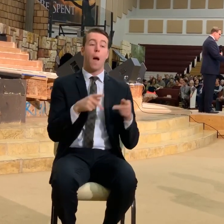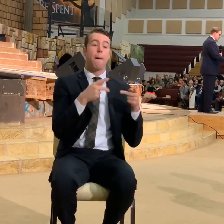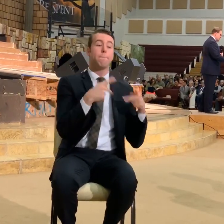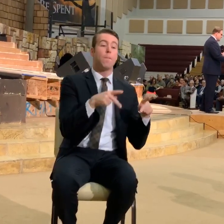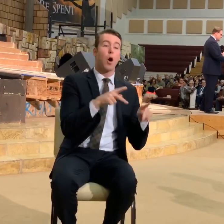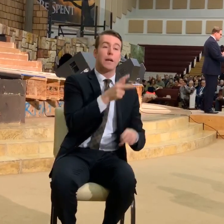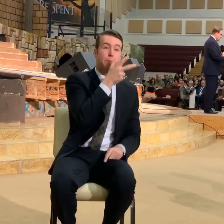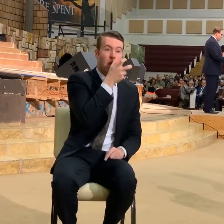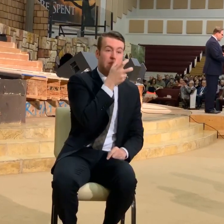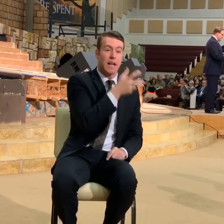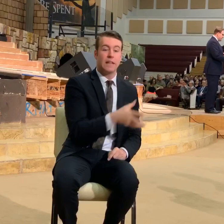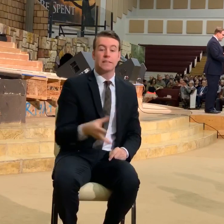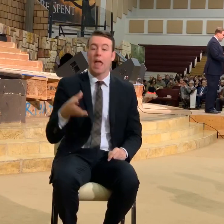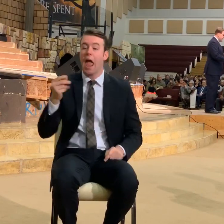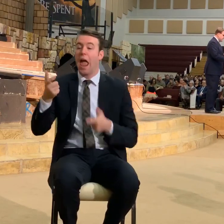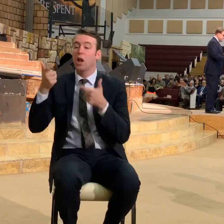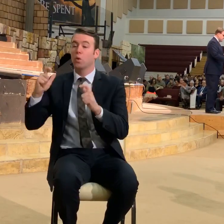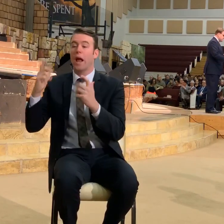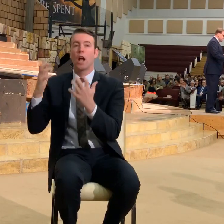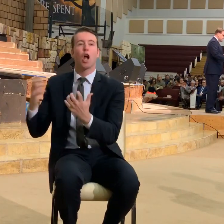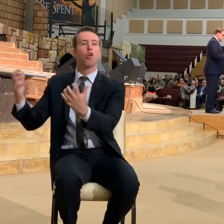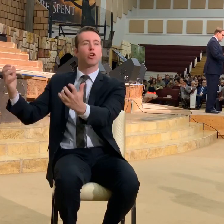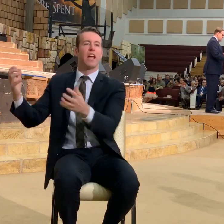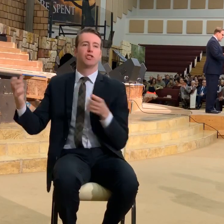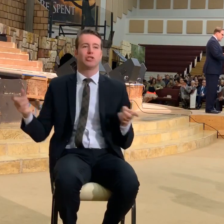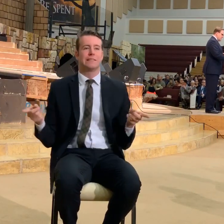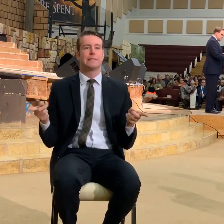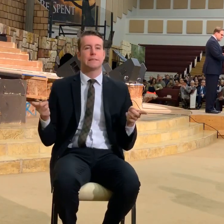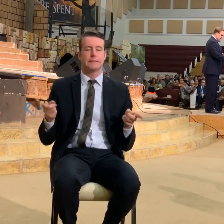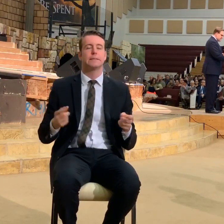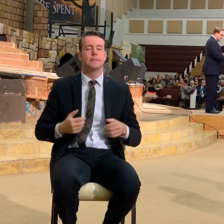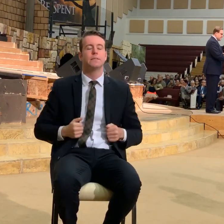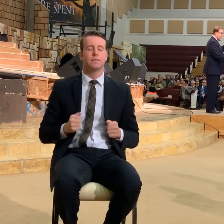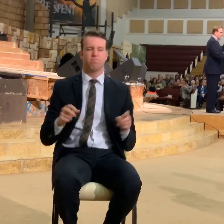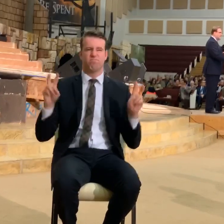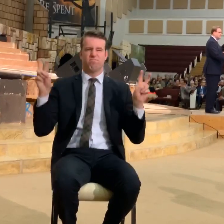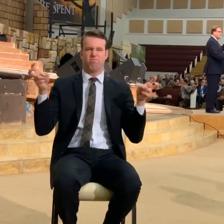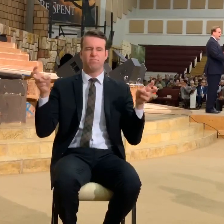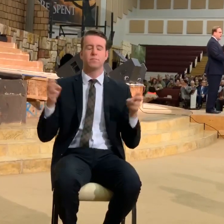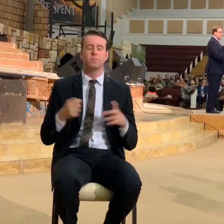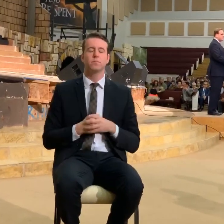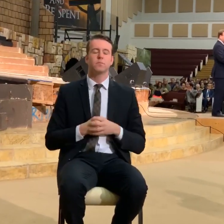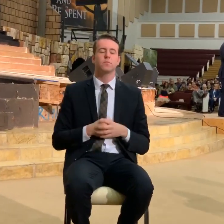and great congregations. This message